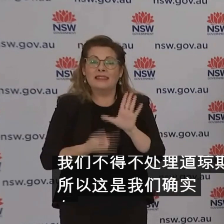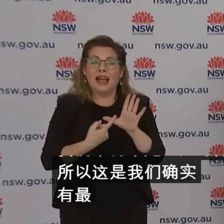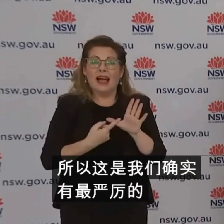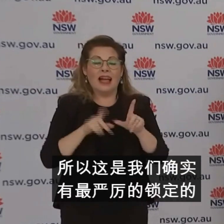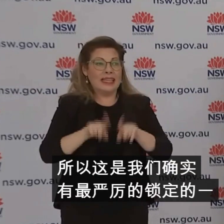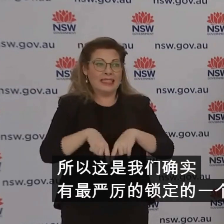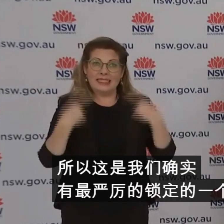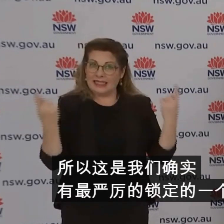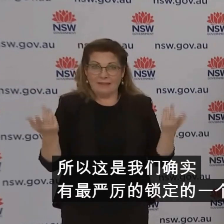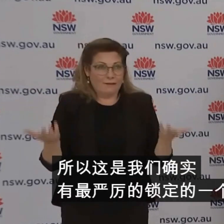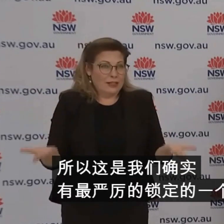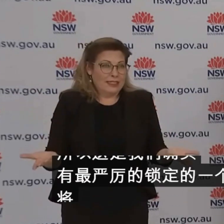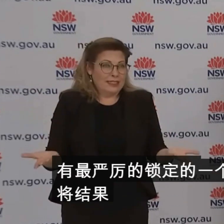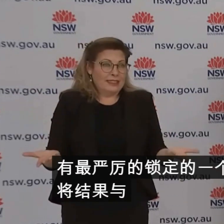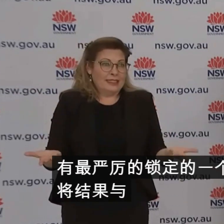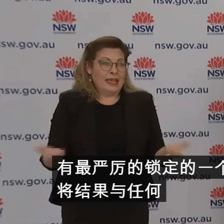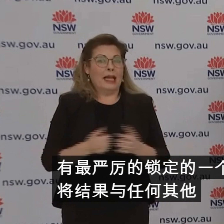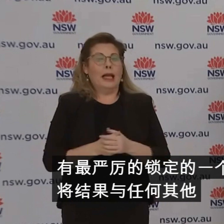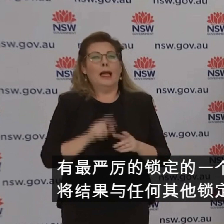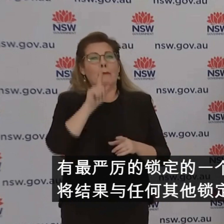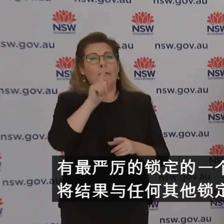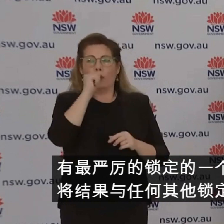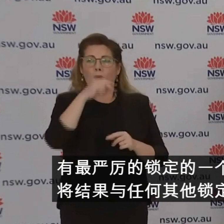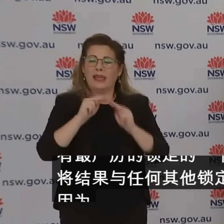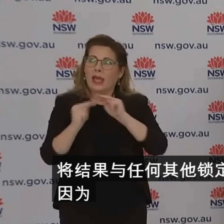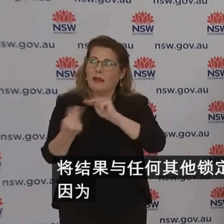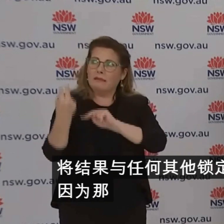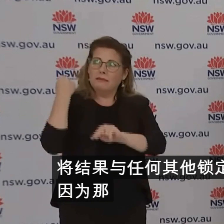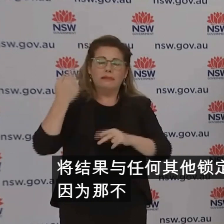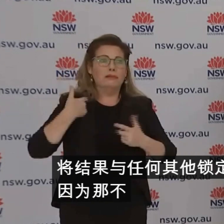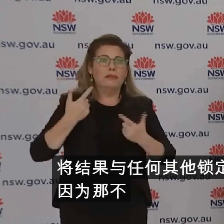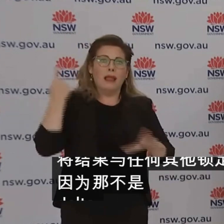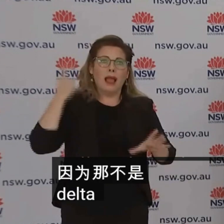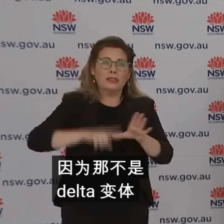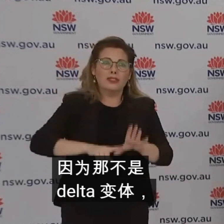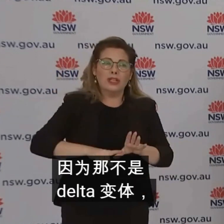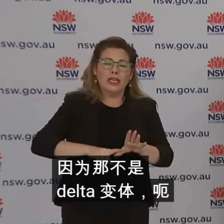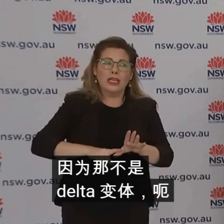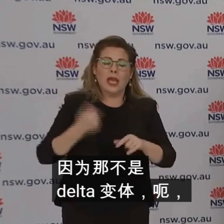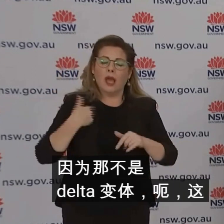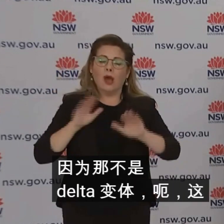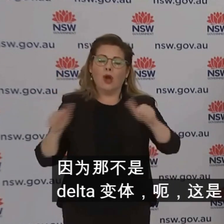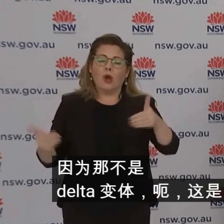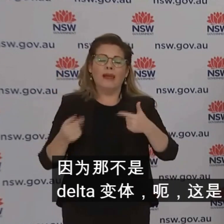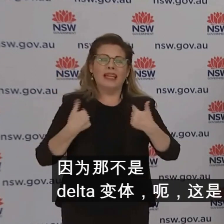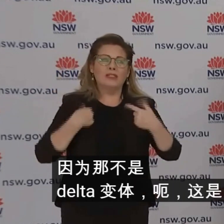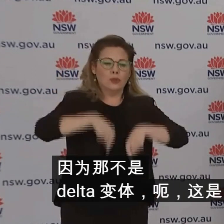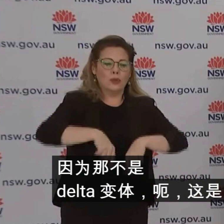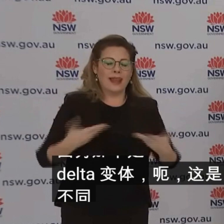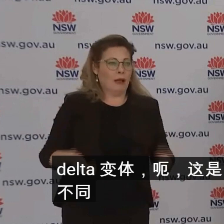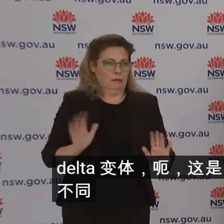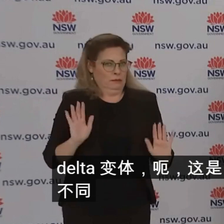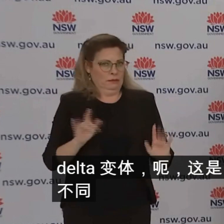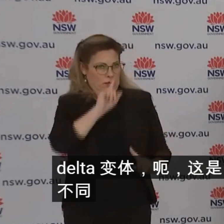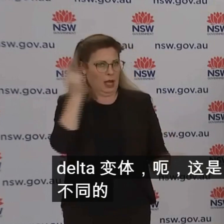We do have the harshest lockdown, but you can't compare the results to any other lockdown because that wasn't with the Delta variant. This is a